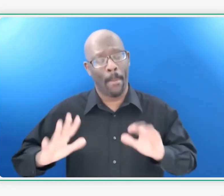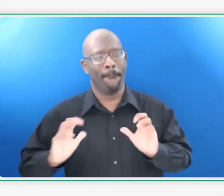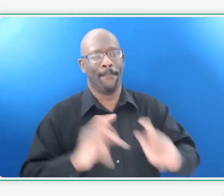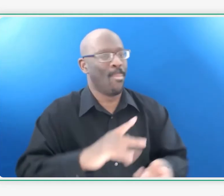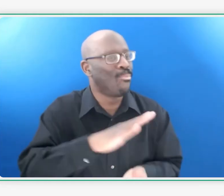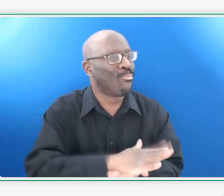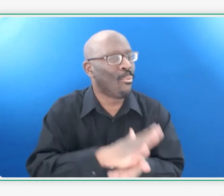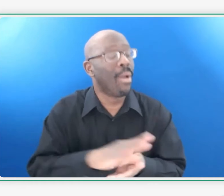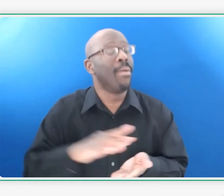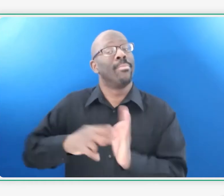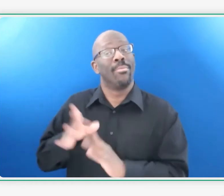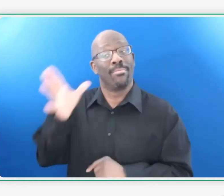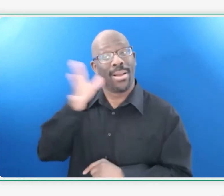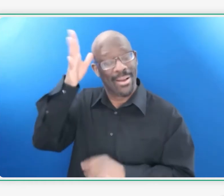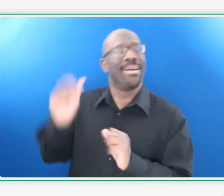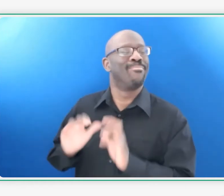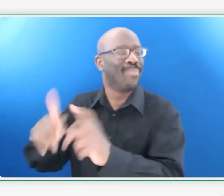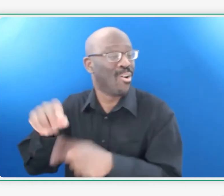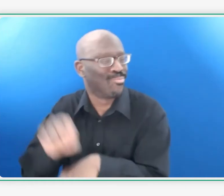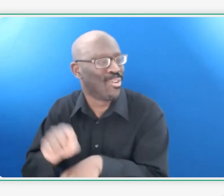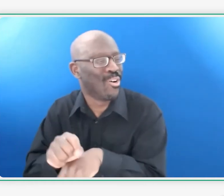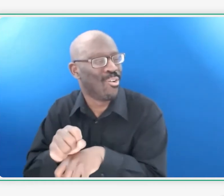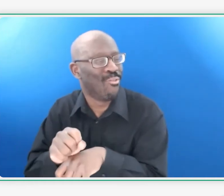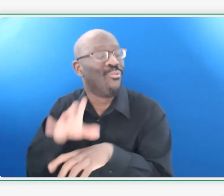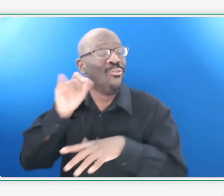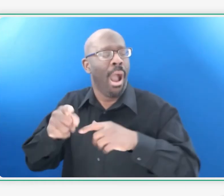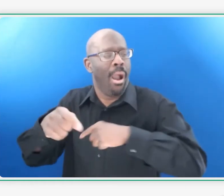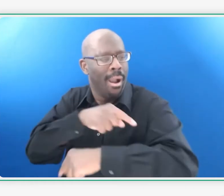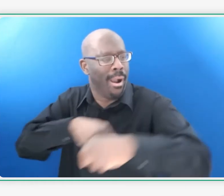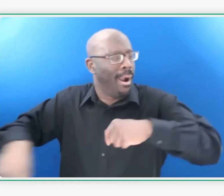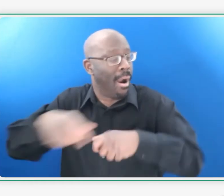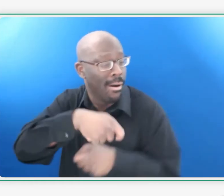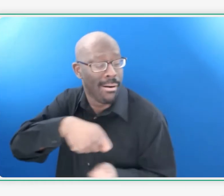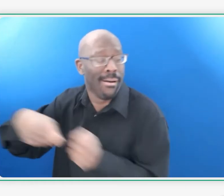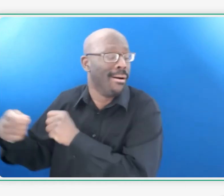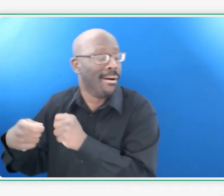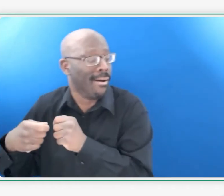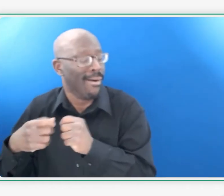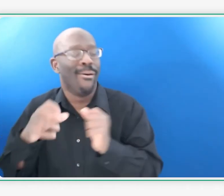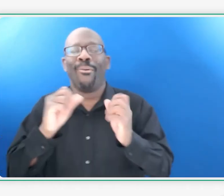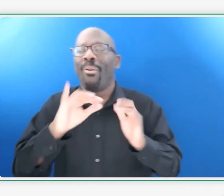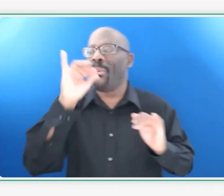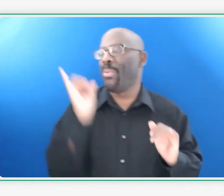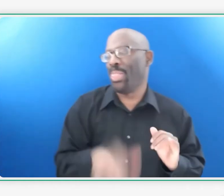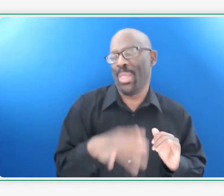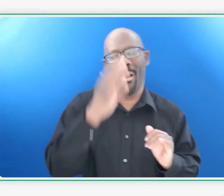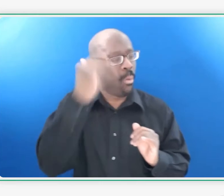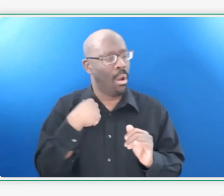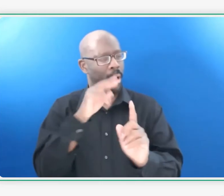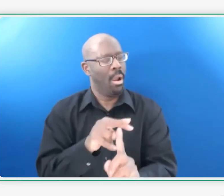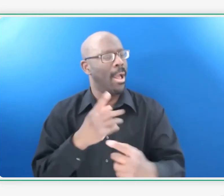out, that means that children will be able to go back to school. And that means that parents will feel comfortable going back to work. And